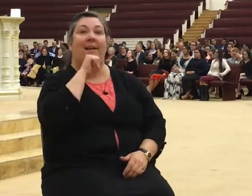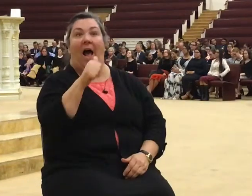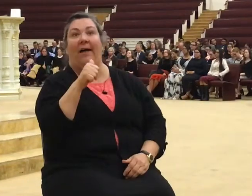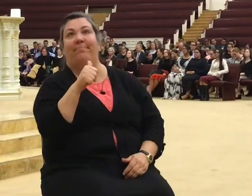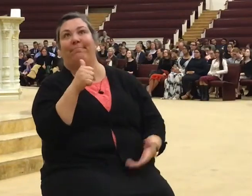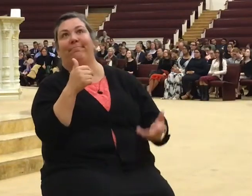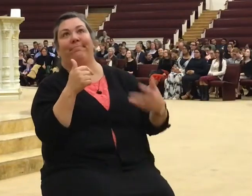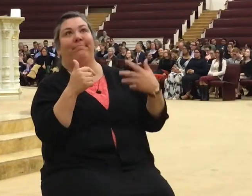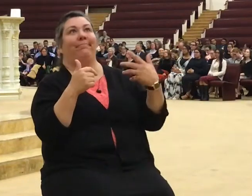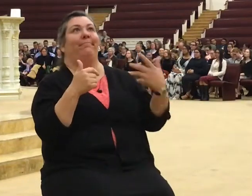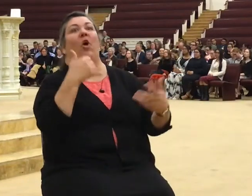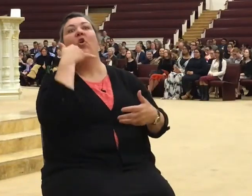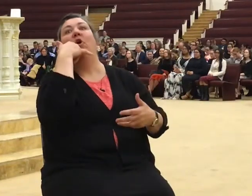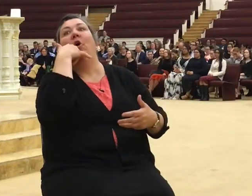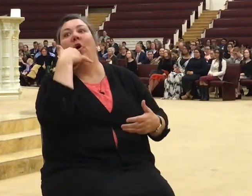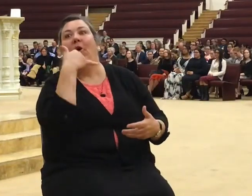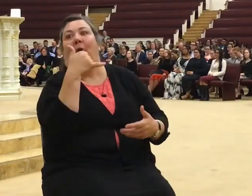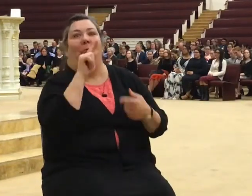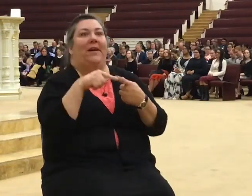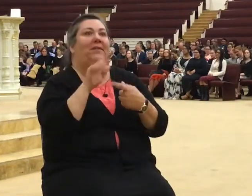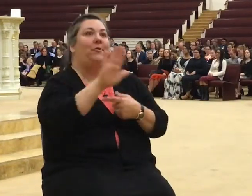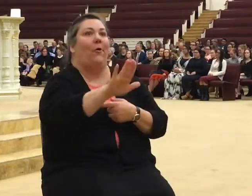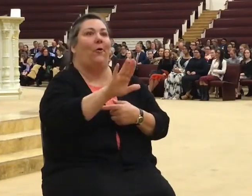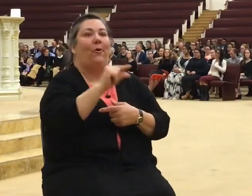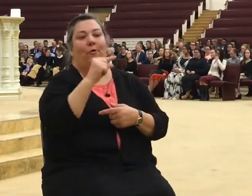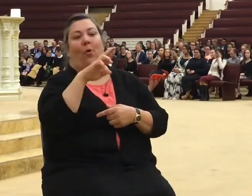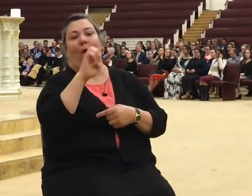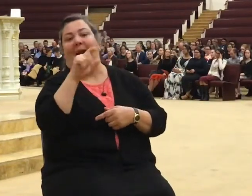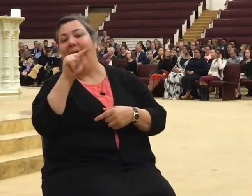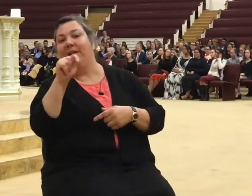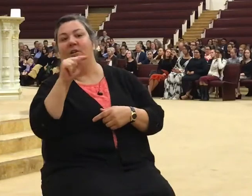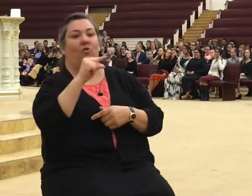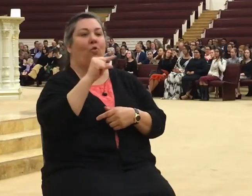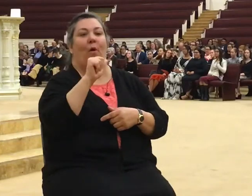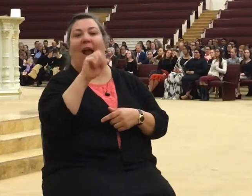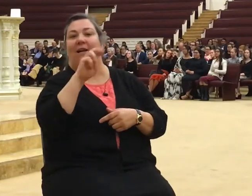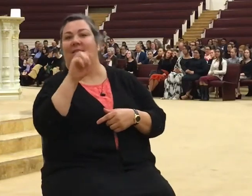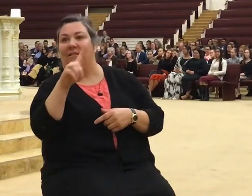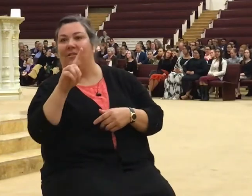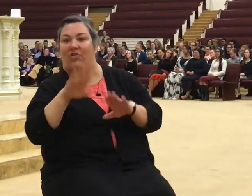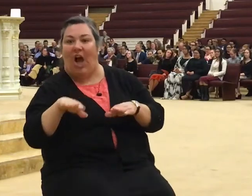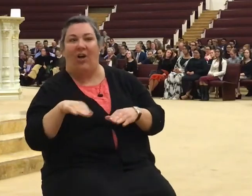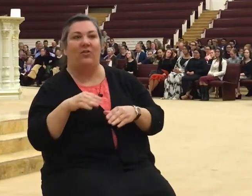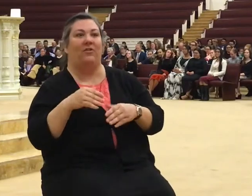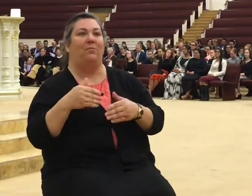great-grandchild's birthday that I didn't know about until the party was over.